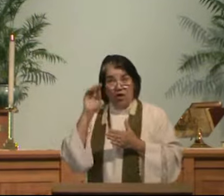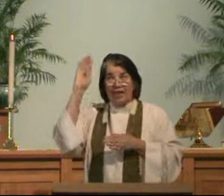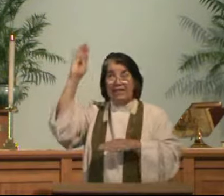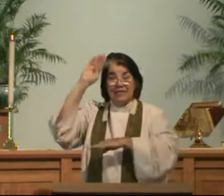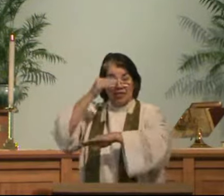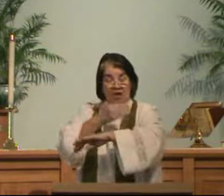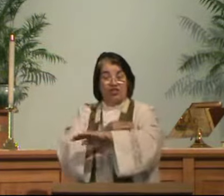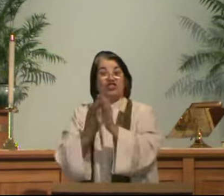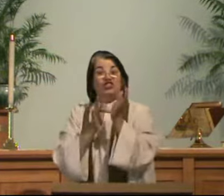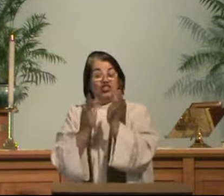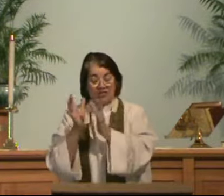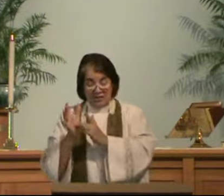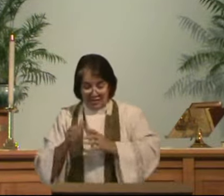for his son, Jesus.